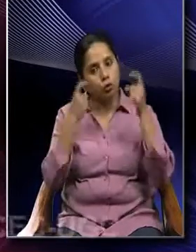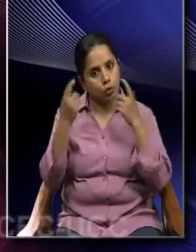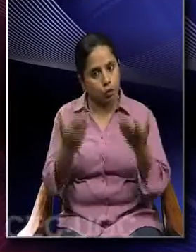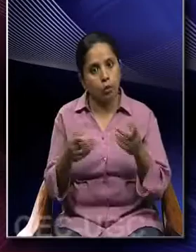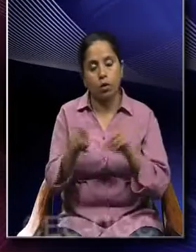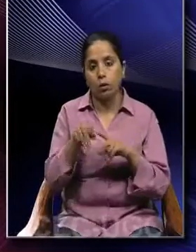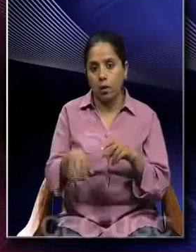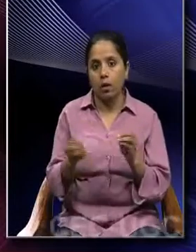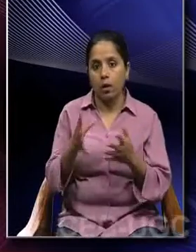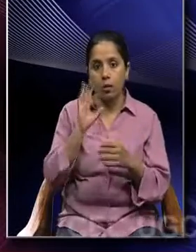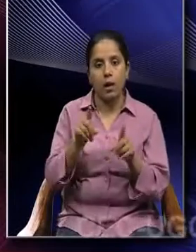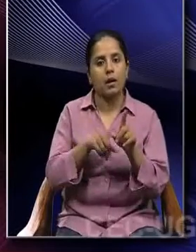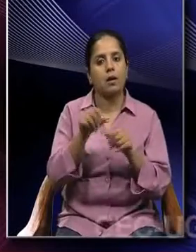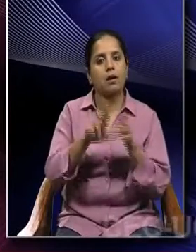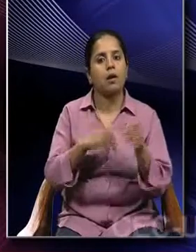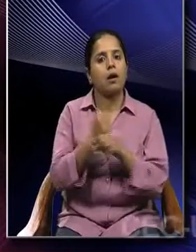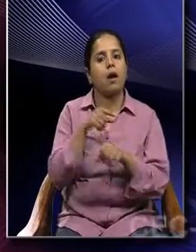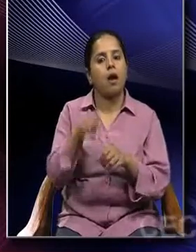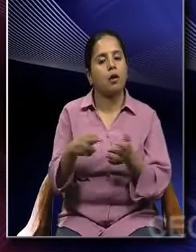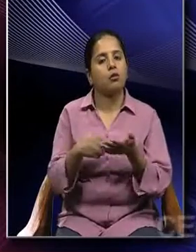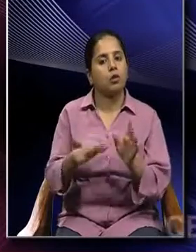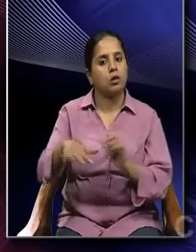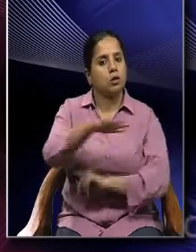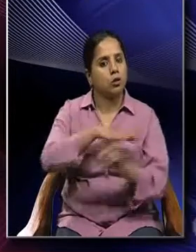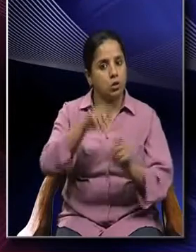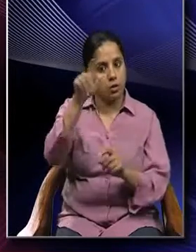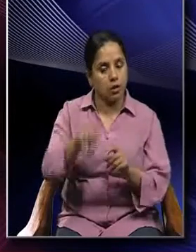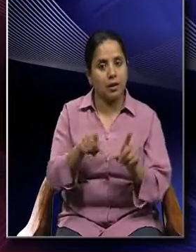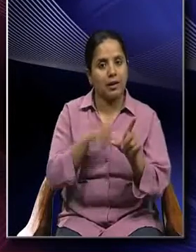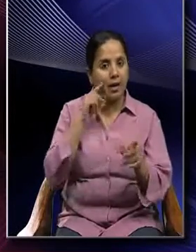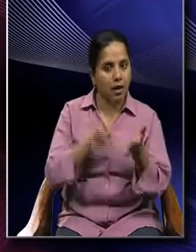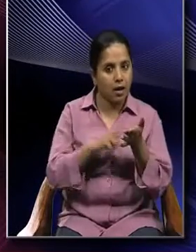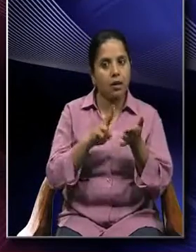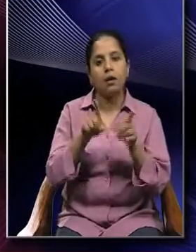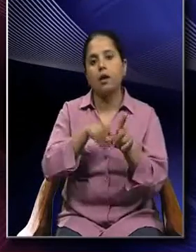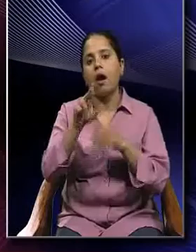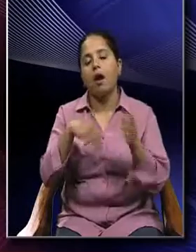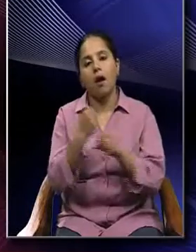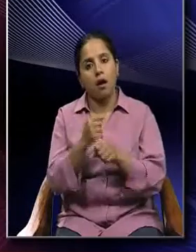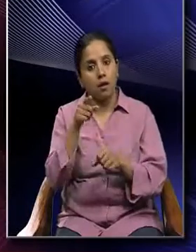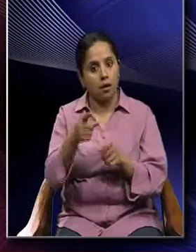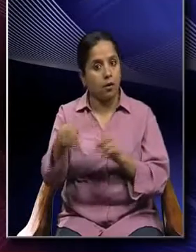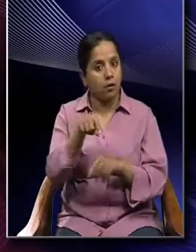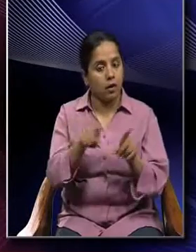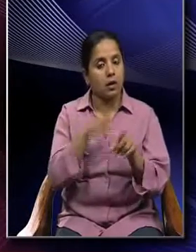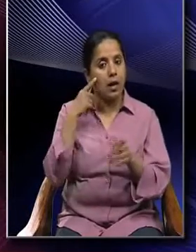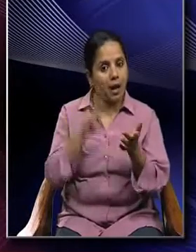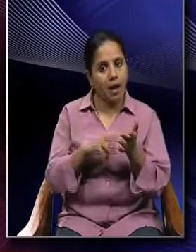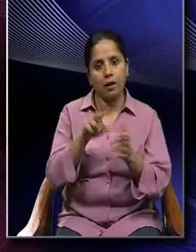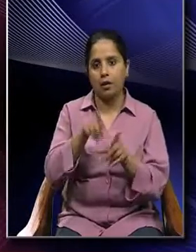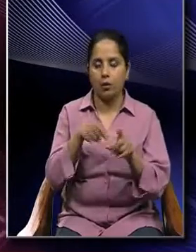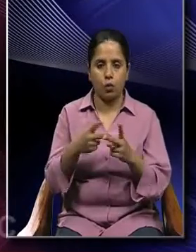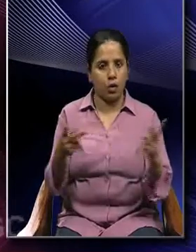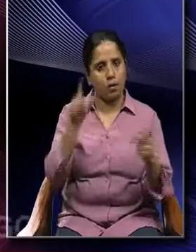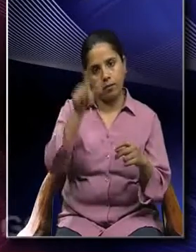the essence of the yang nature of man. It is in yin-yang theory, it is written that this is the yang nature of man. And